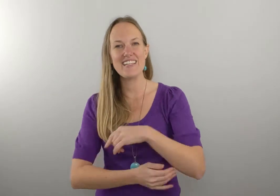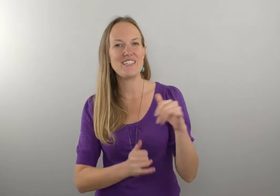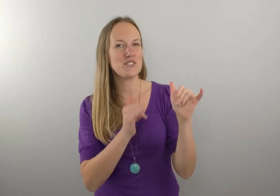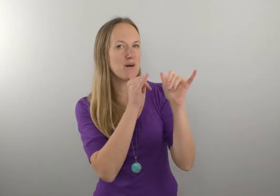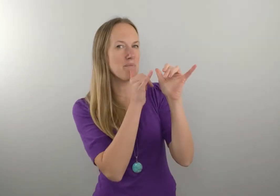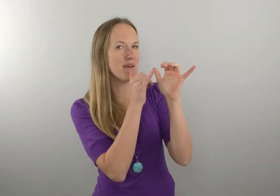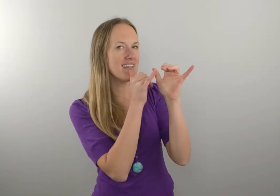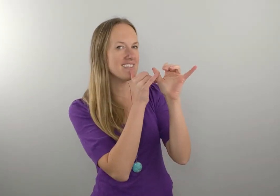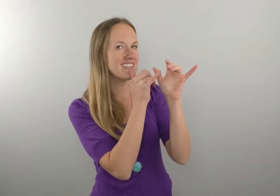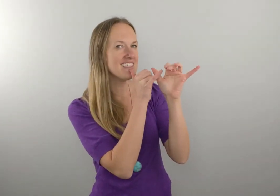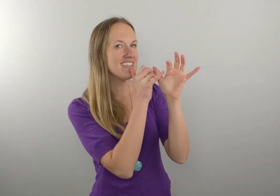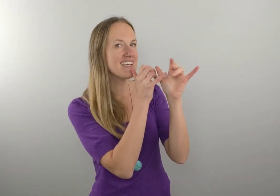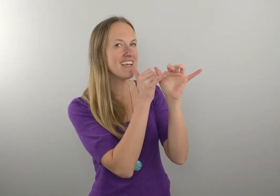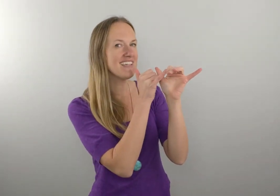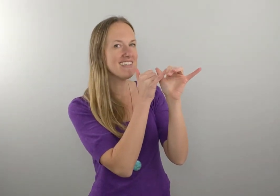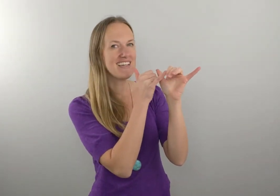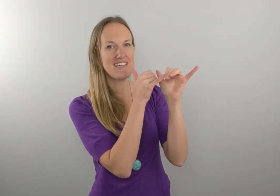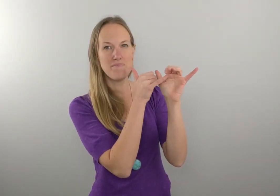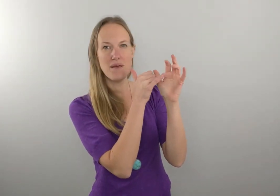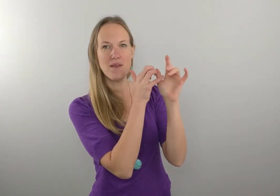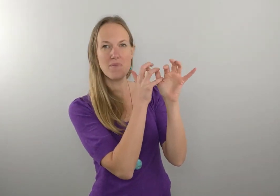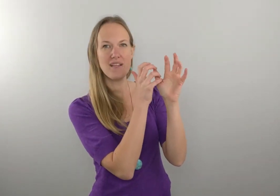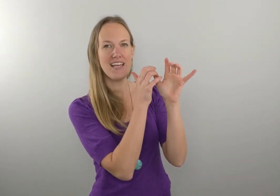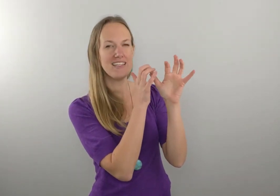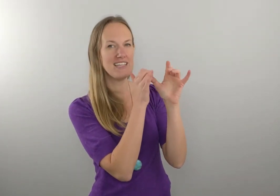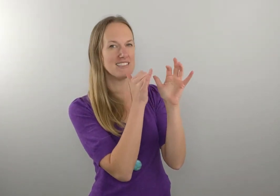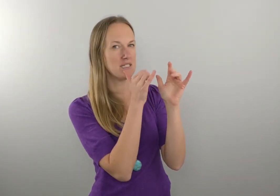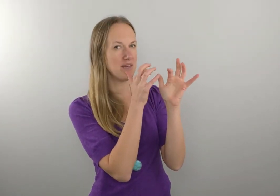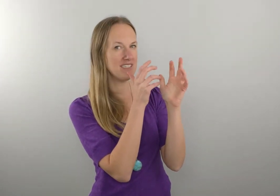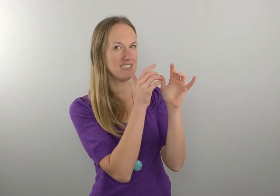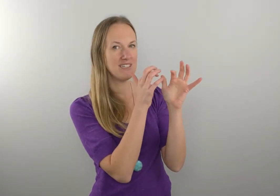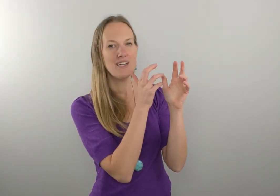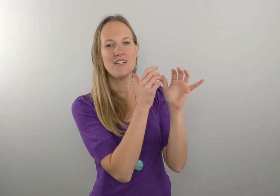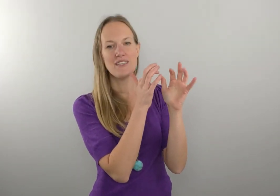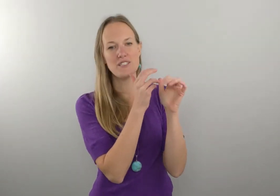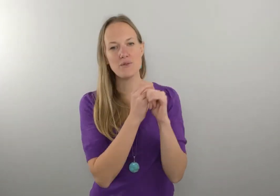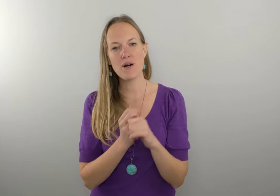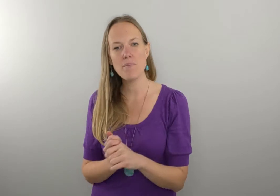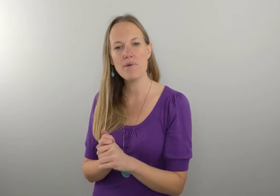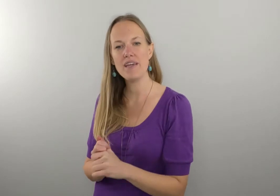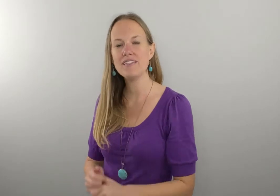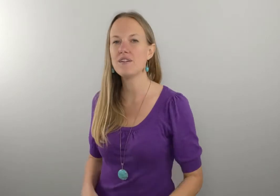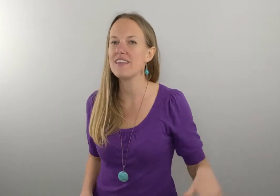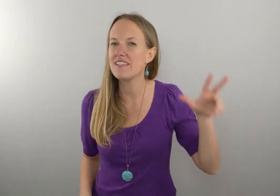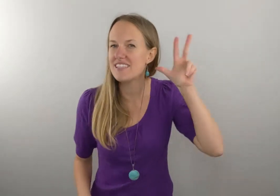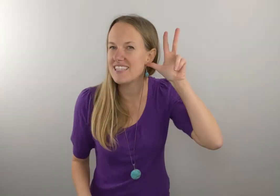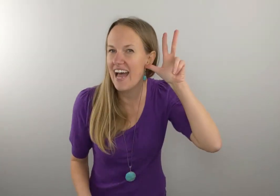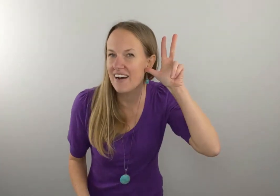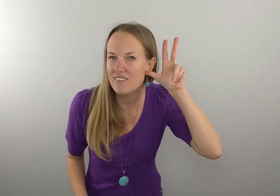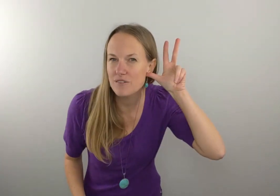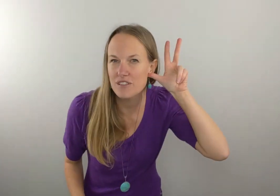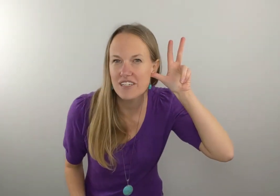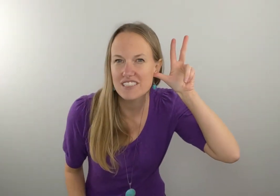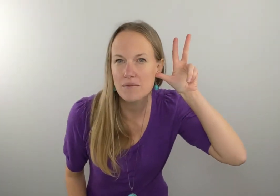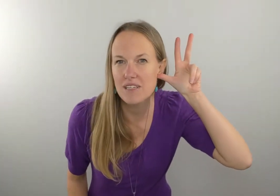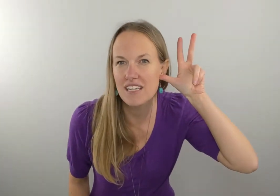then trumpet, okay? You kind of mimic playing the instrument. The trumpet, and then sound. When you hear something